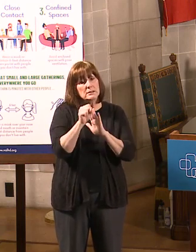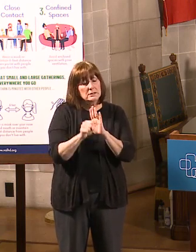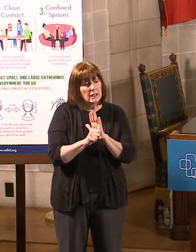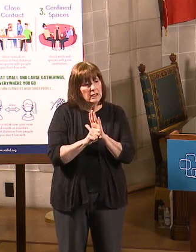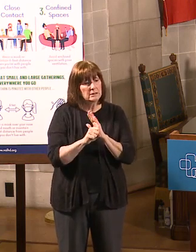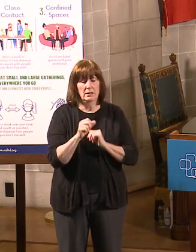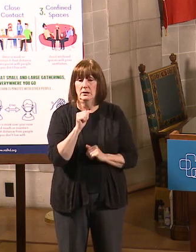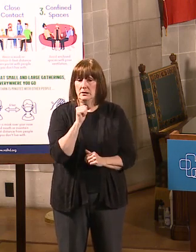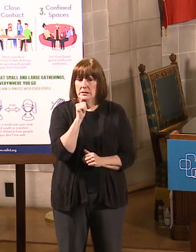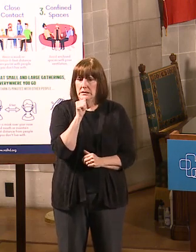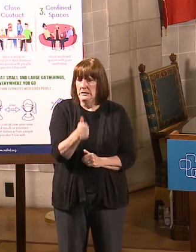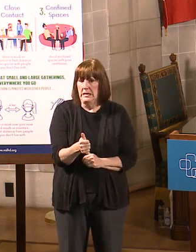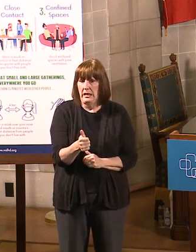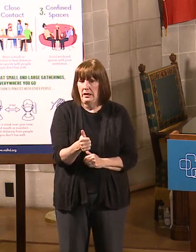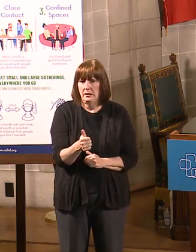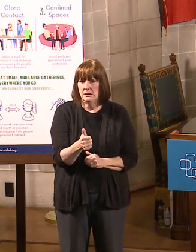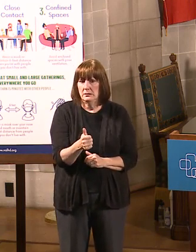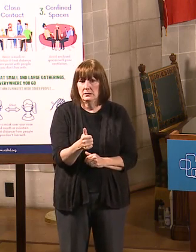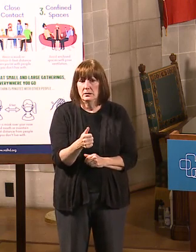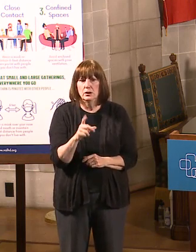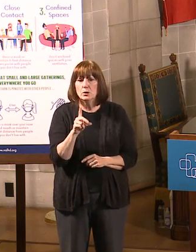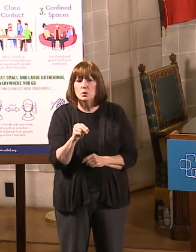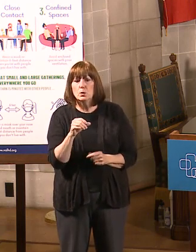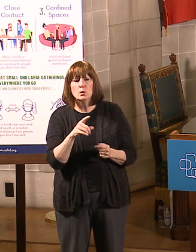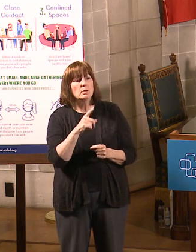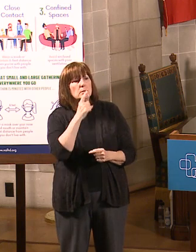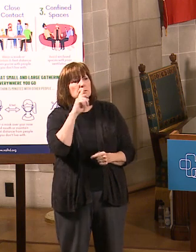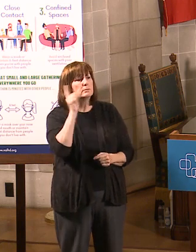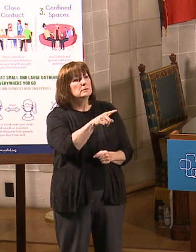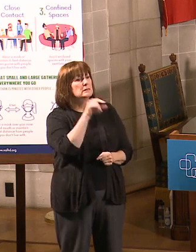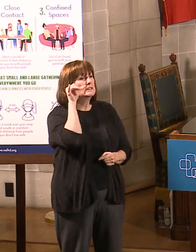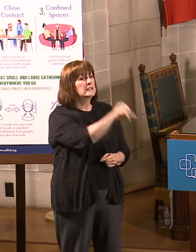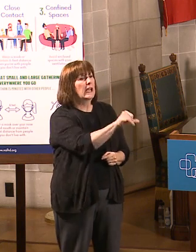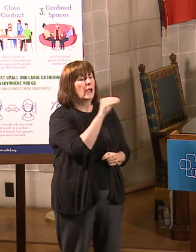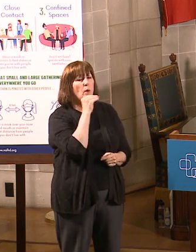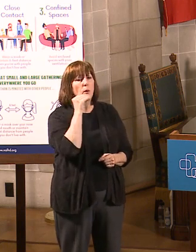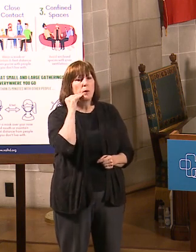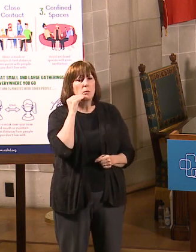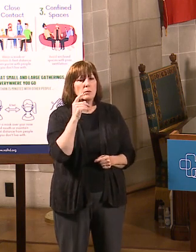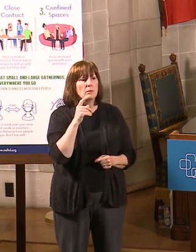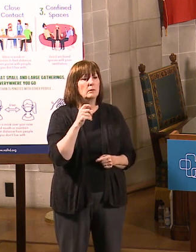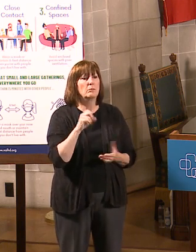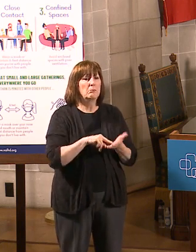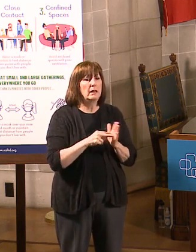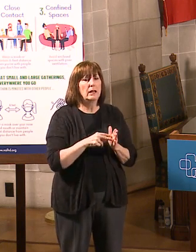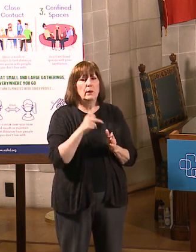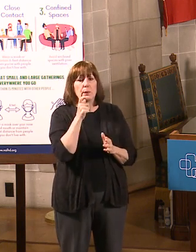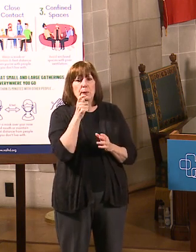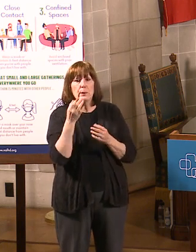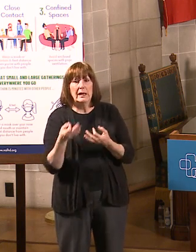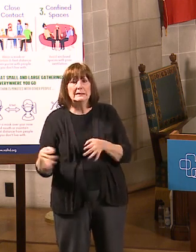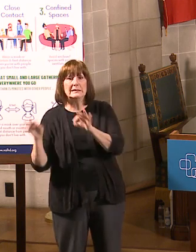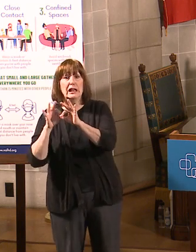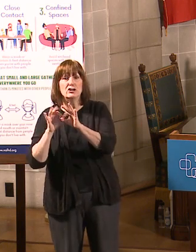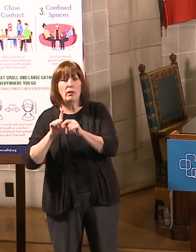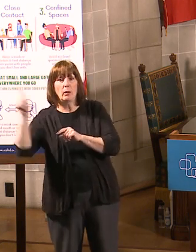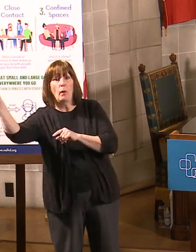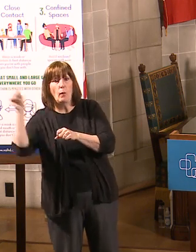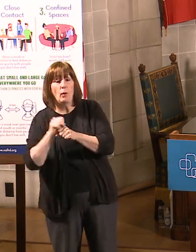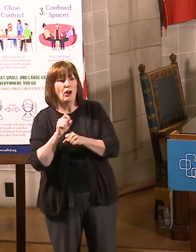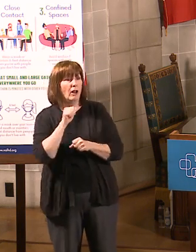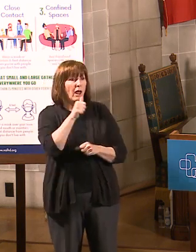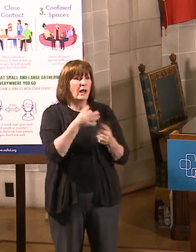did not do a stay-at-home order, and therefore we did not make that distinction between essential and non-essential businesses here in our